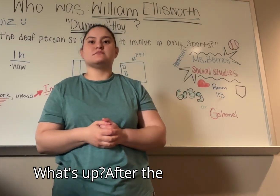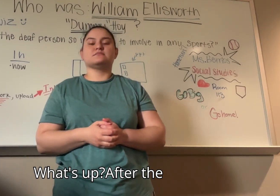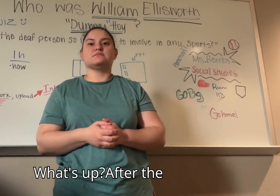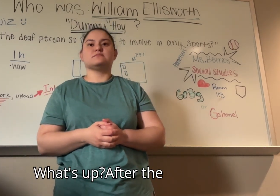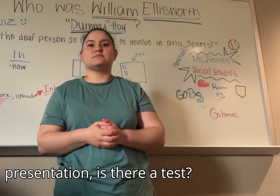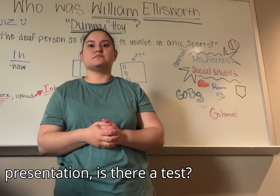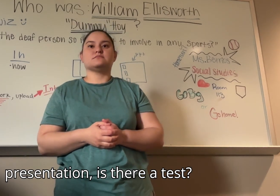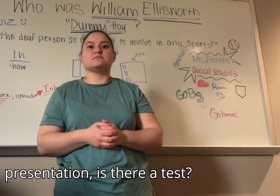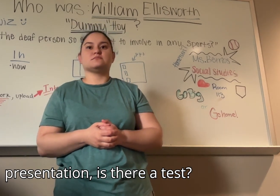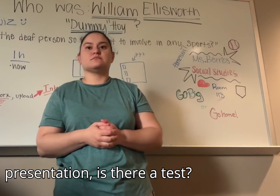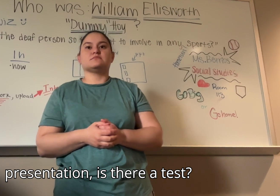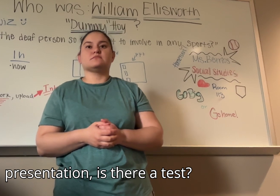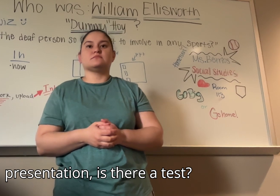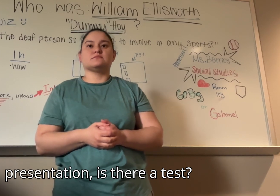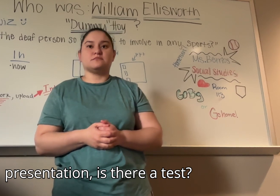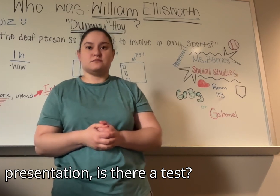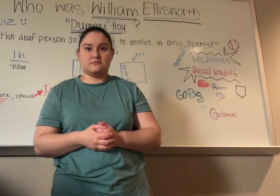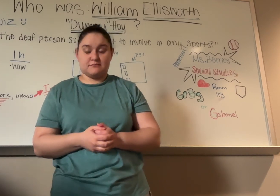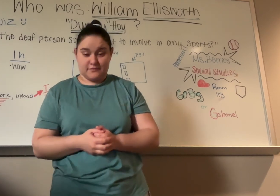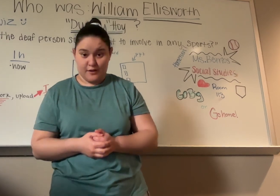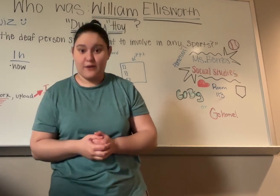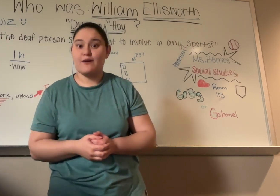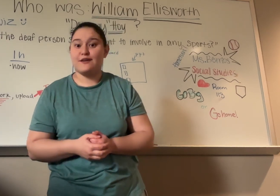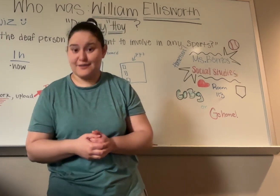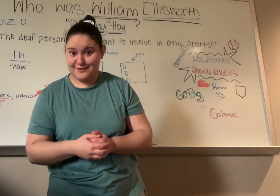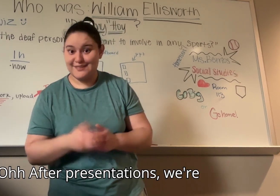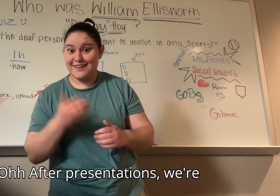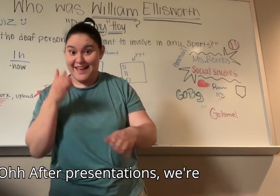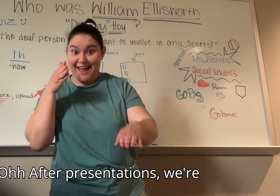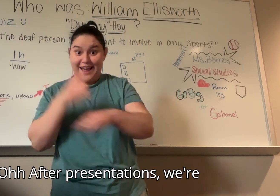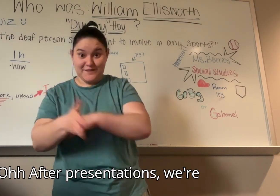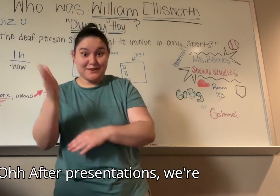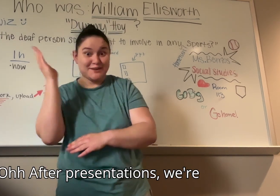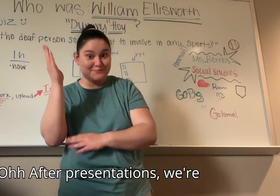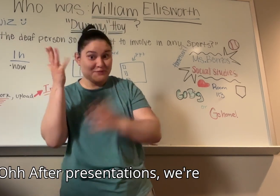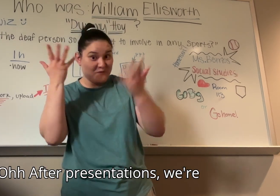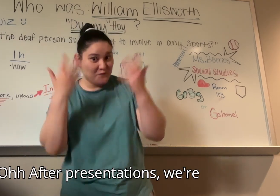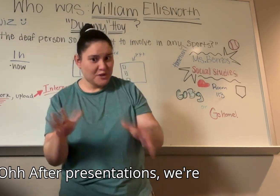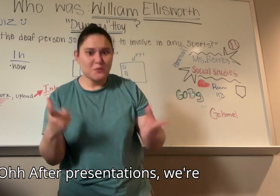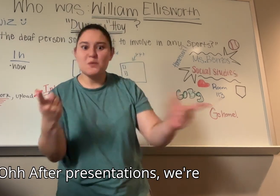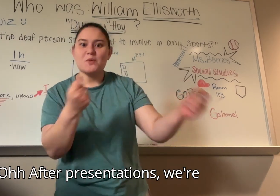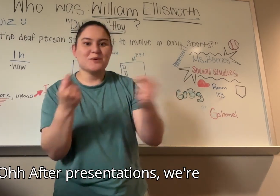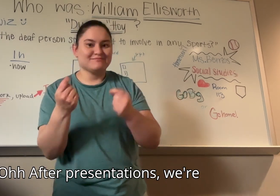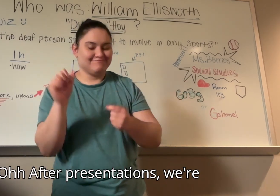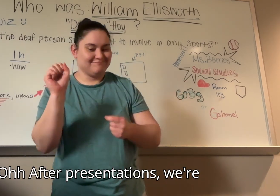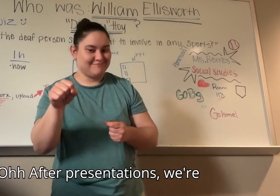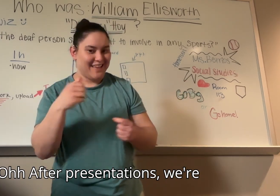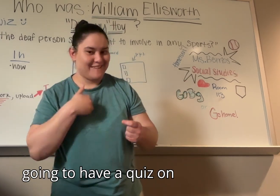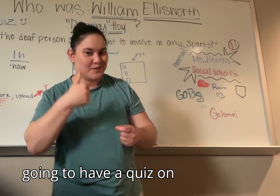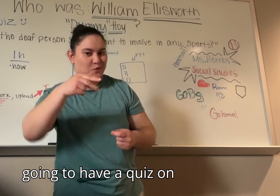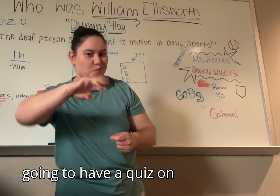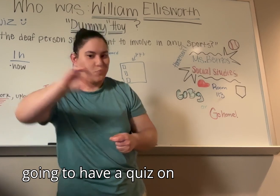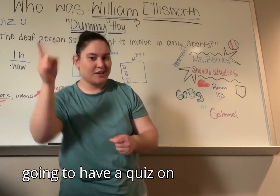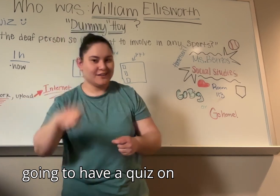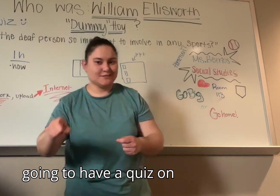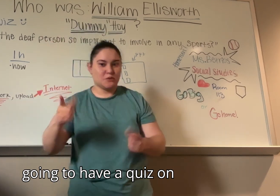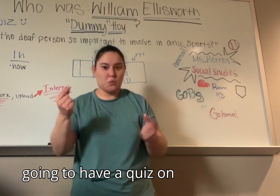After the presentation, is there a test? Oh, after presentations, we're going to have a